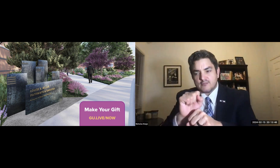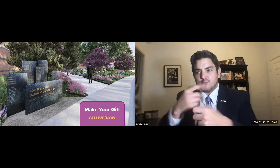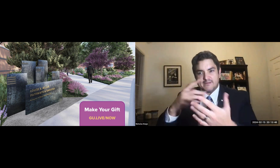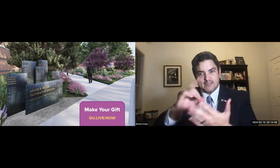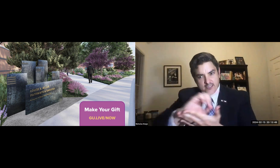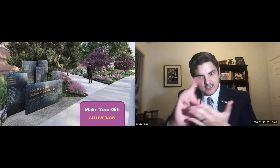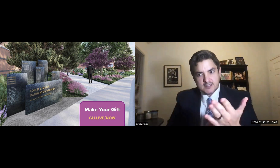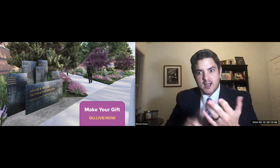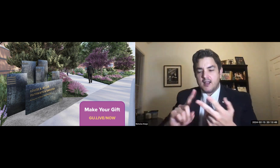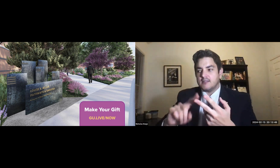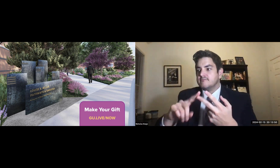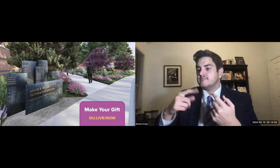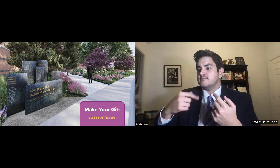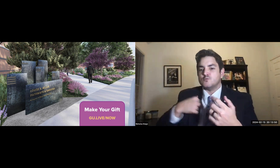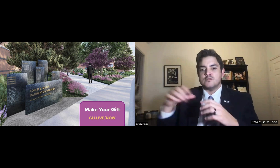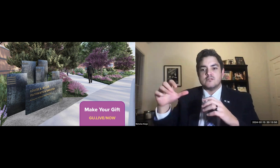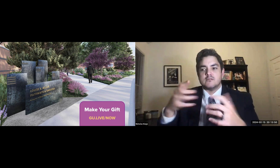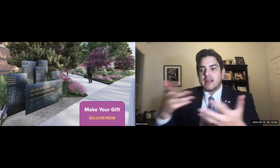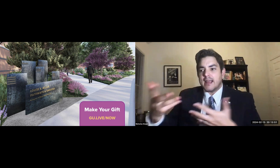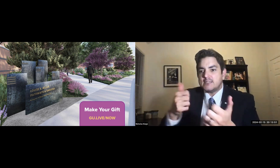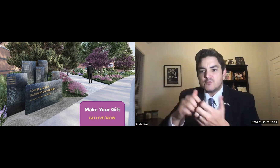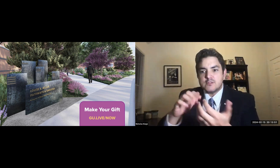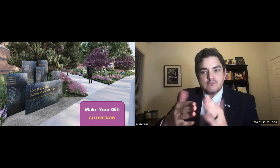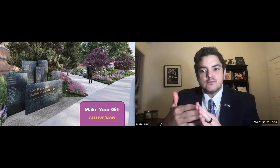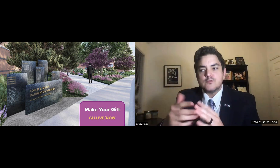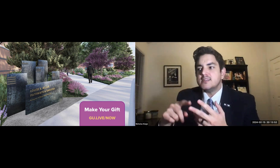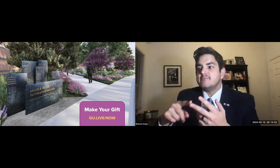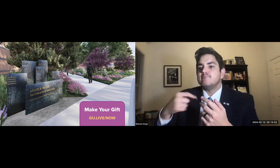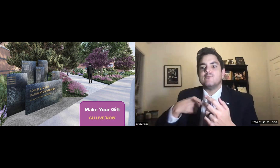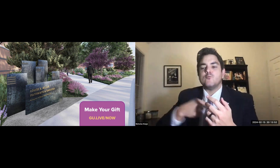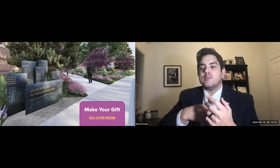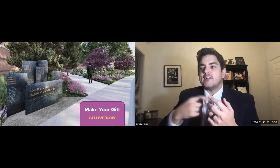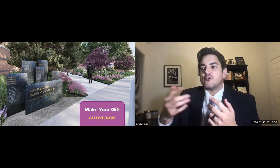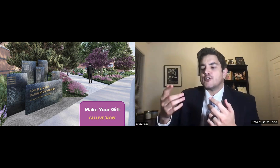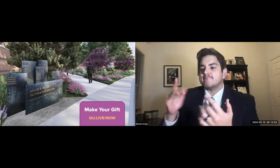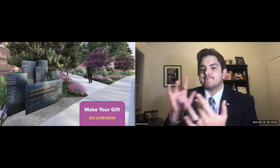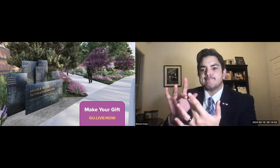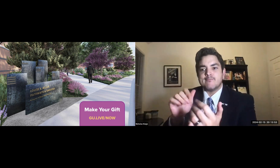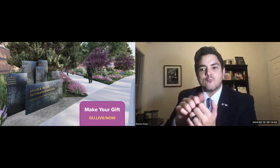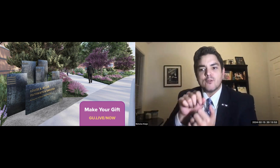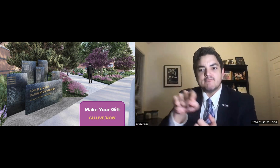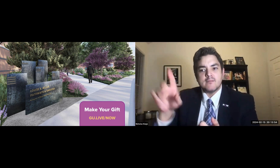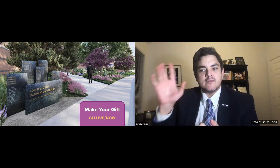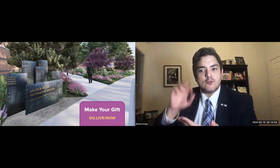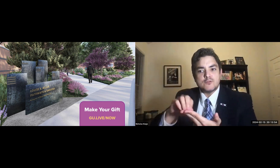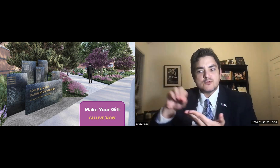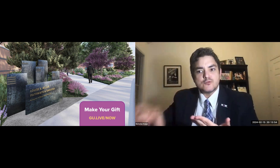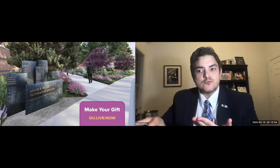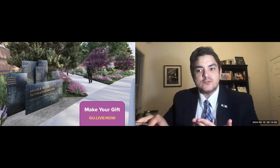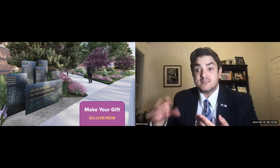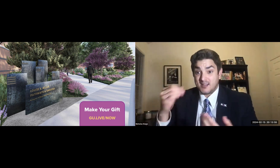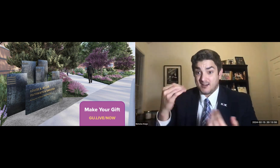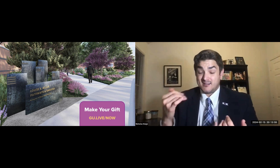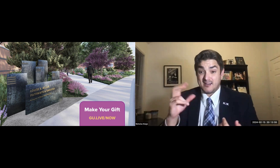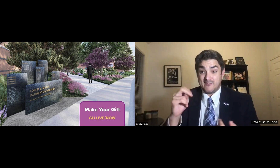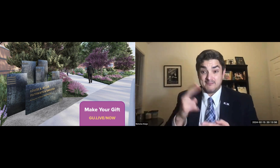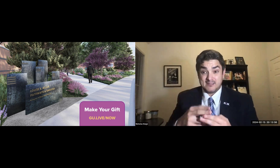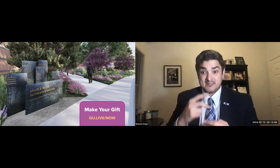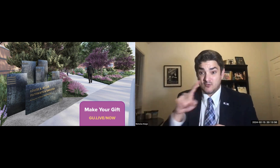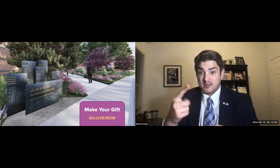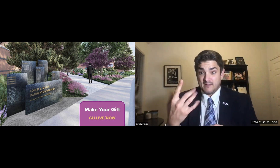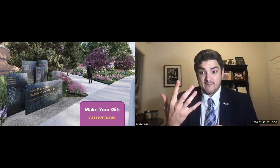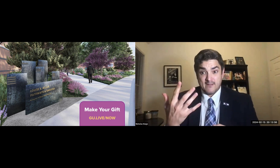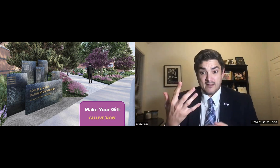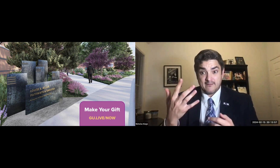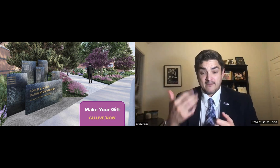motivated and excited and passionate about the work, about the design of the gardens. We've talked with the community, and we've talked